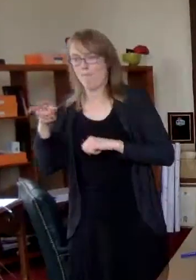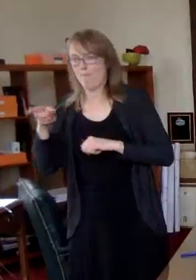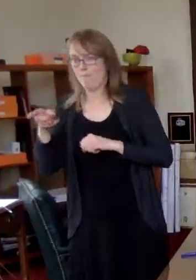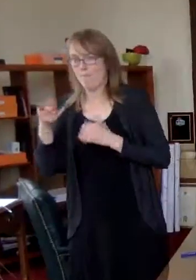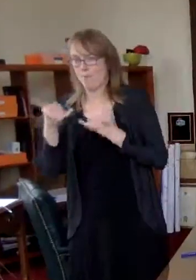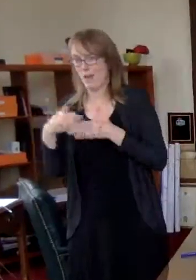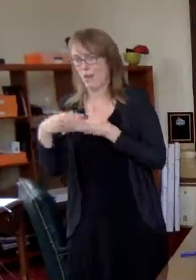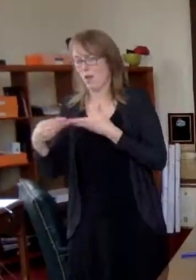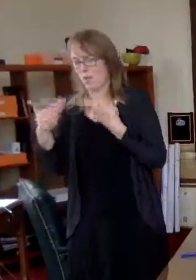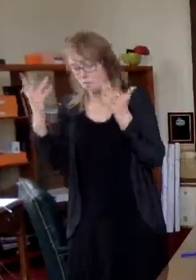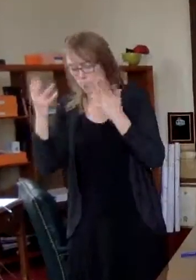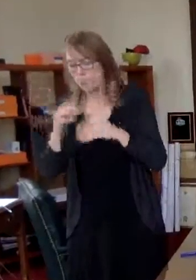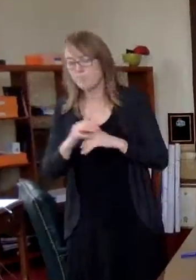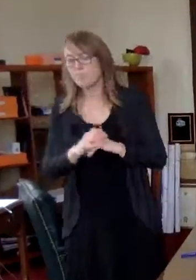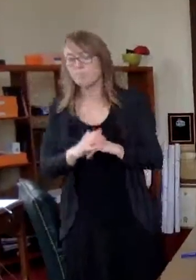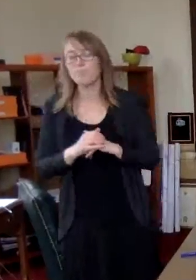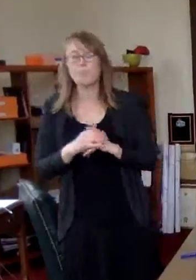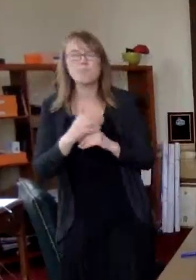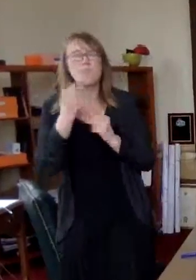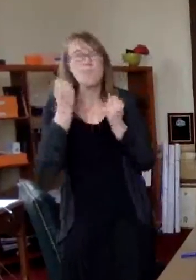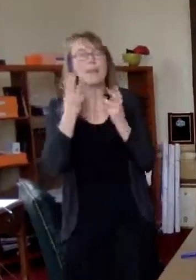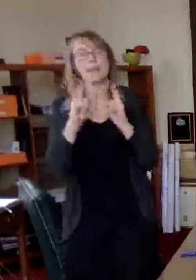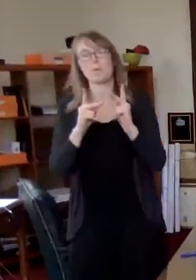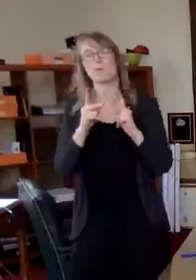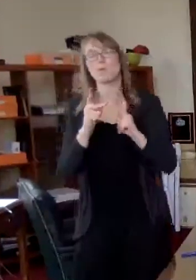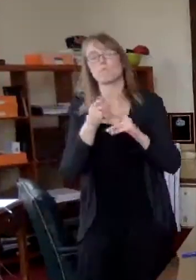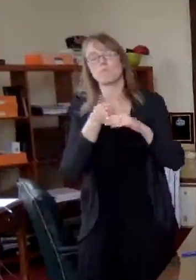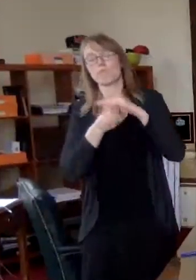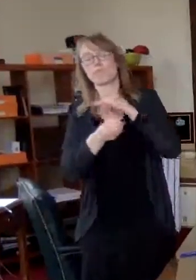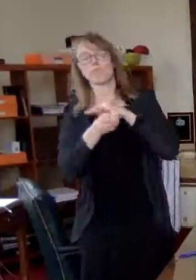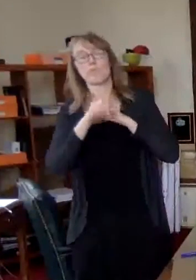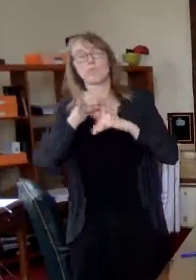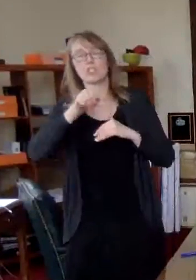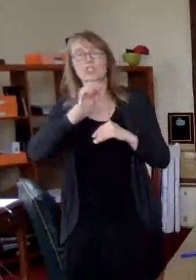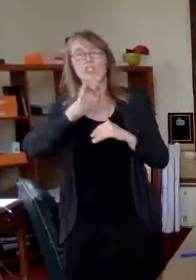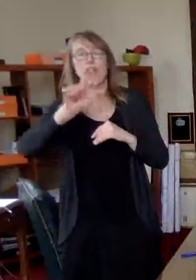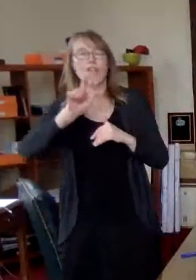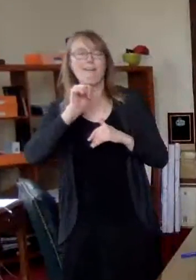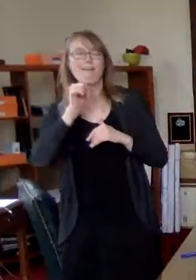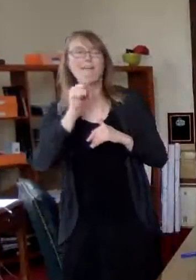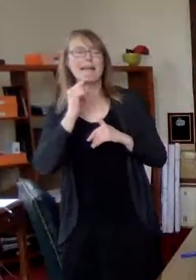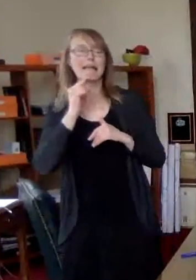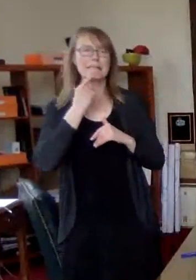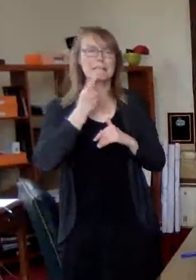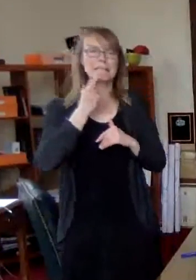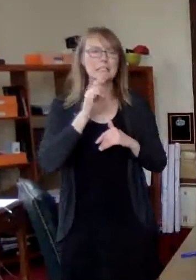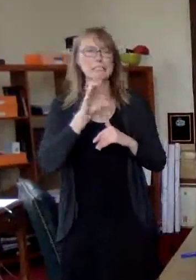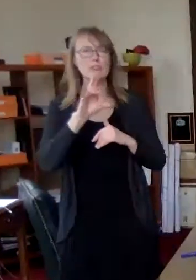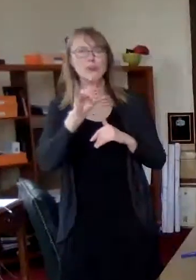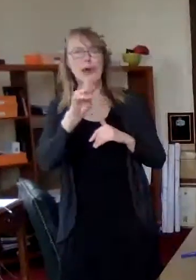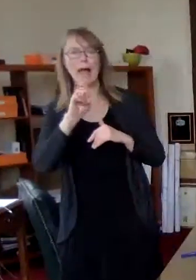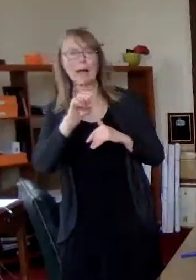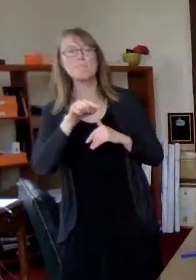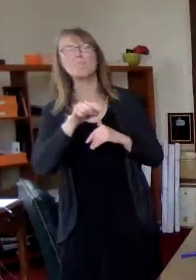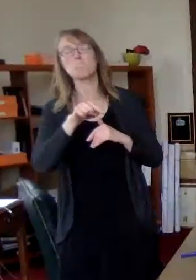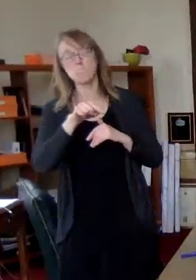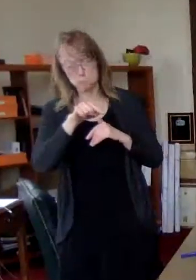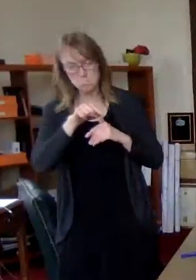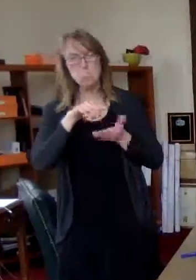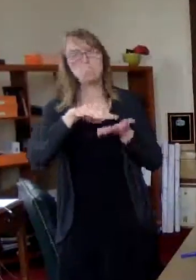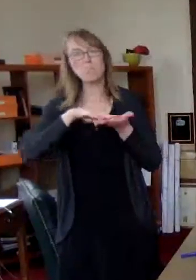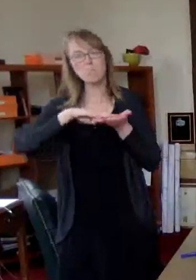our jails that wasn't there on a very serious crime. So, we are just trying very hard to make sure that cleanliness,